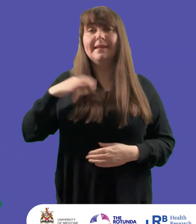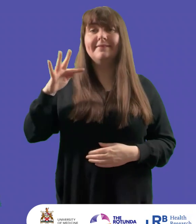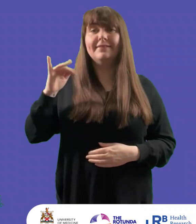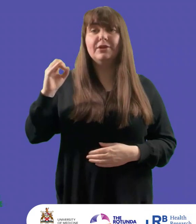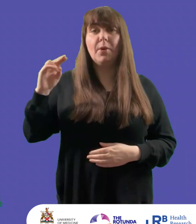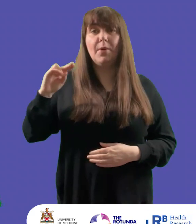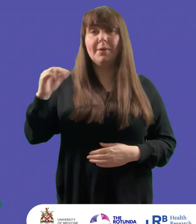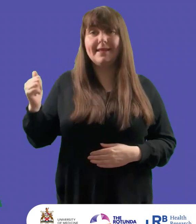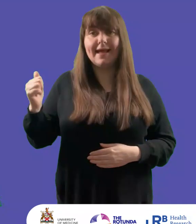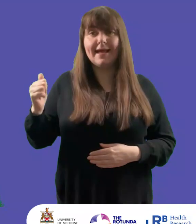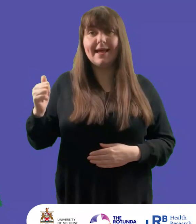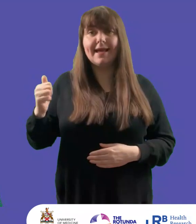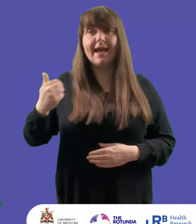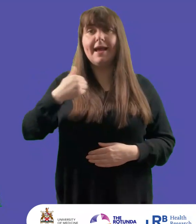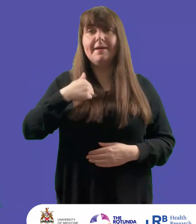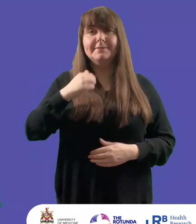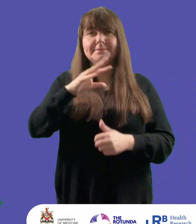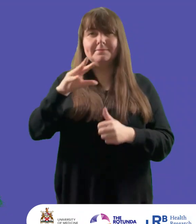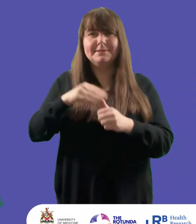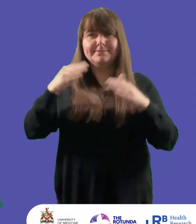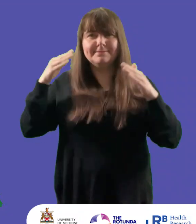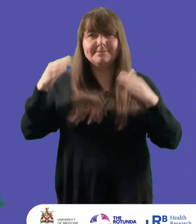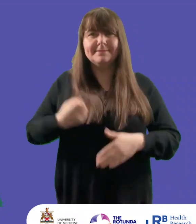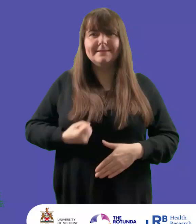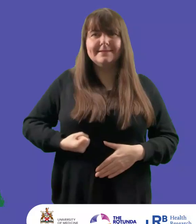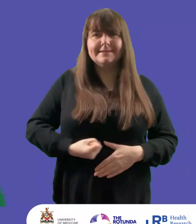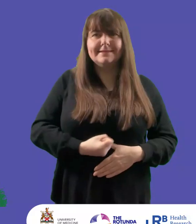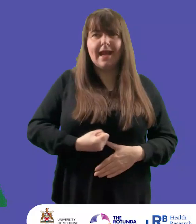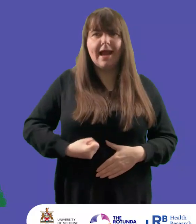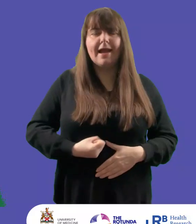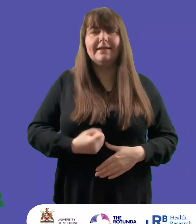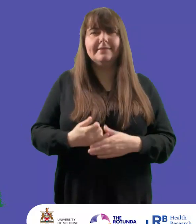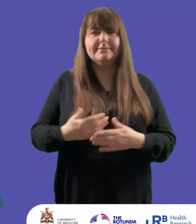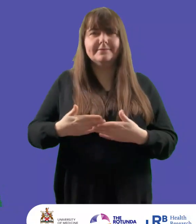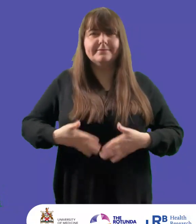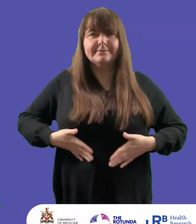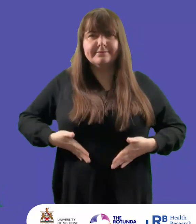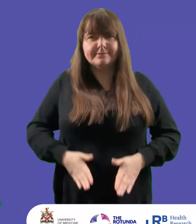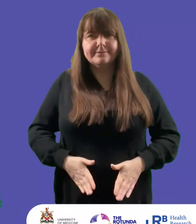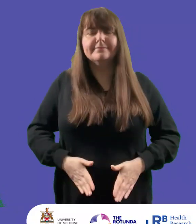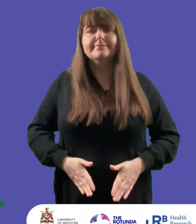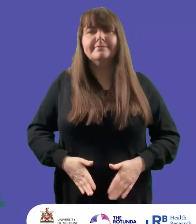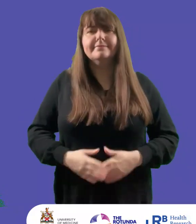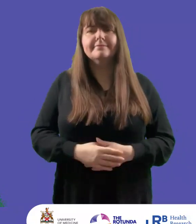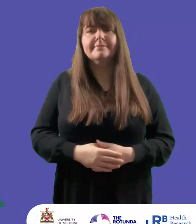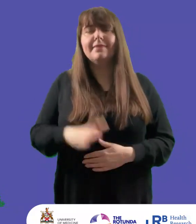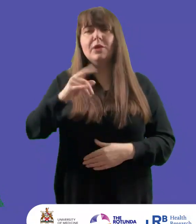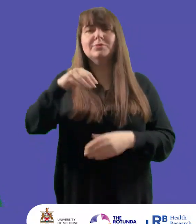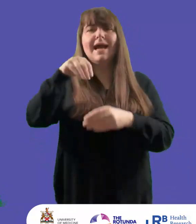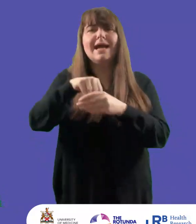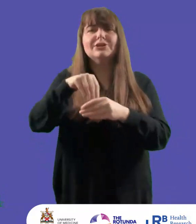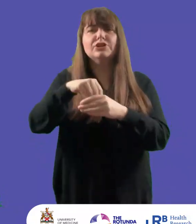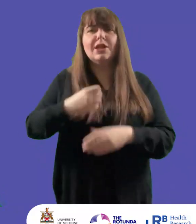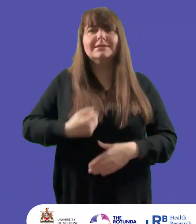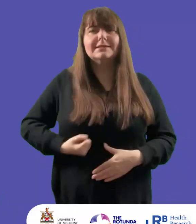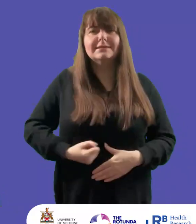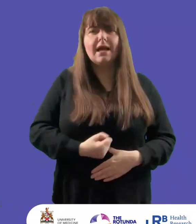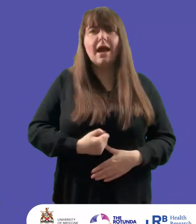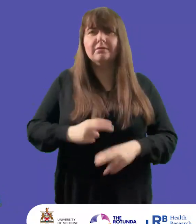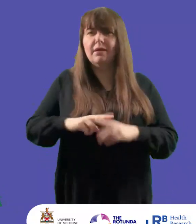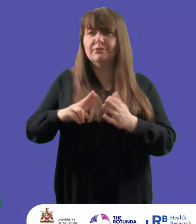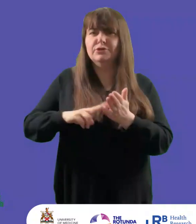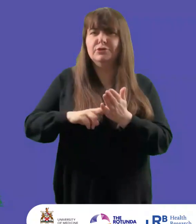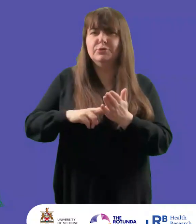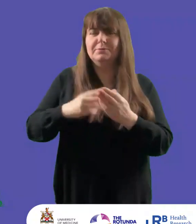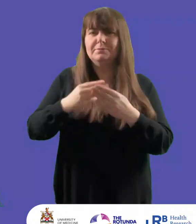Hi, I am Fiona Cody and I am a specialist sonographer in obstetrics and gynaecology. Why are internal scans